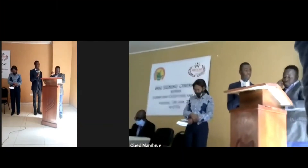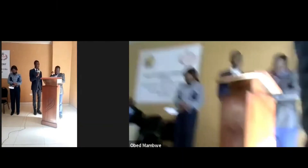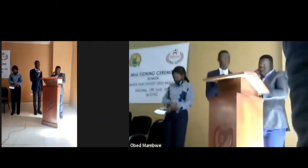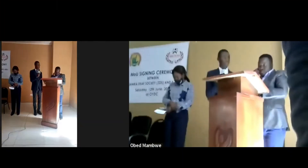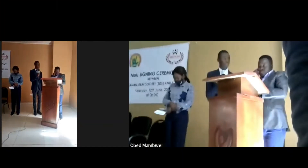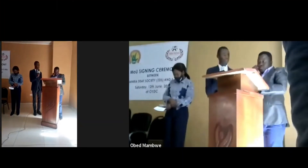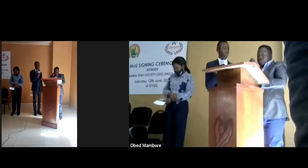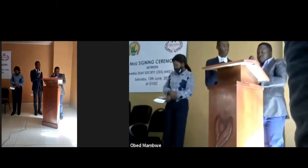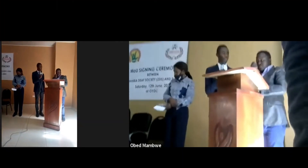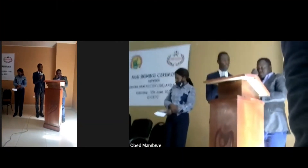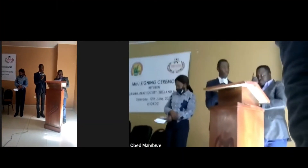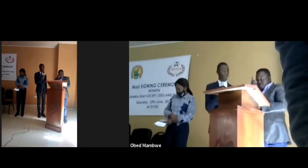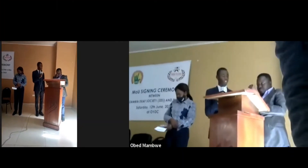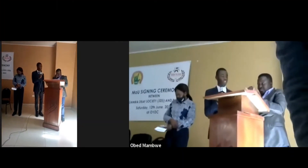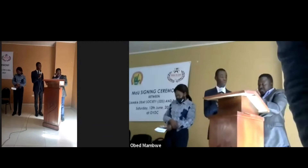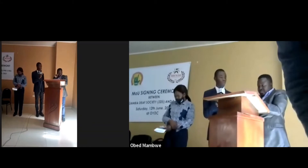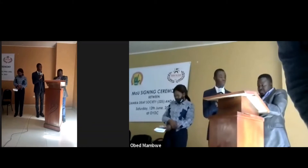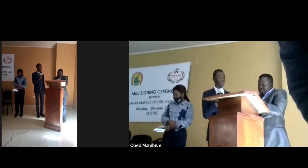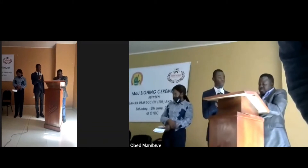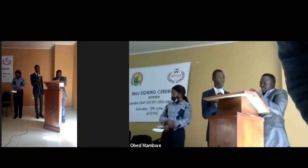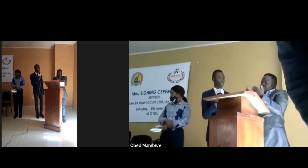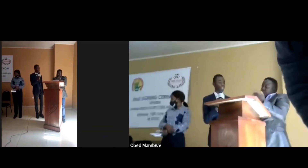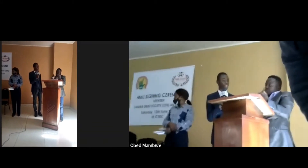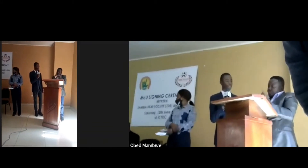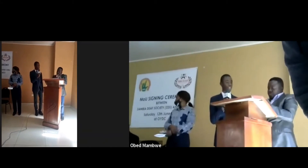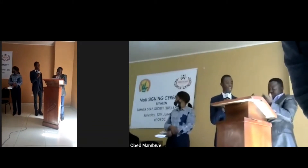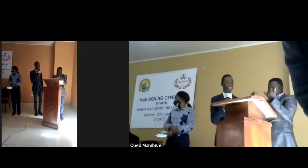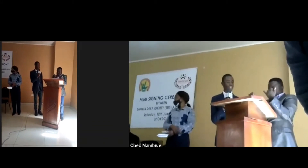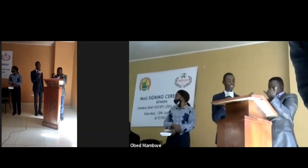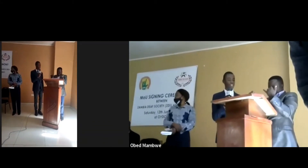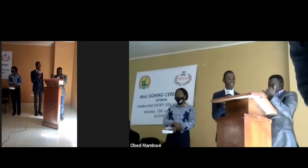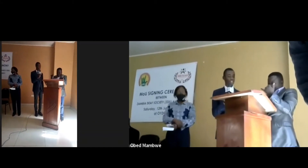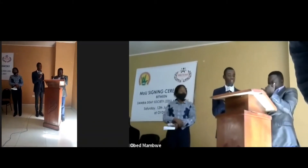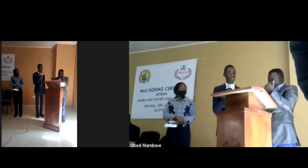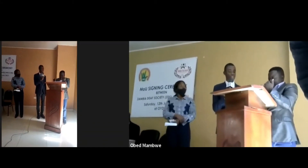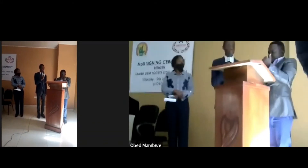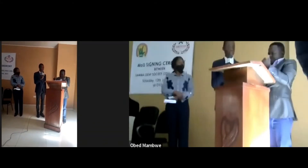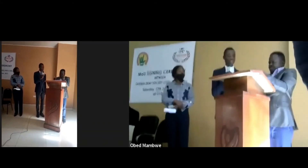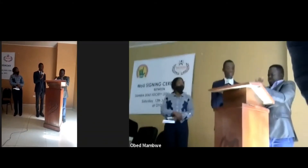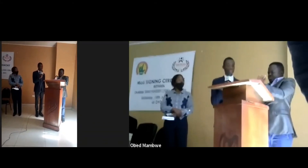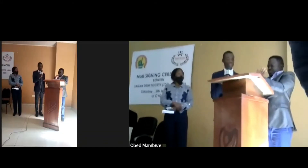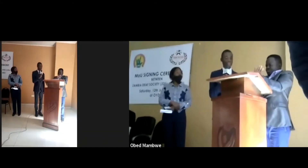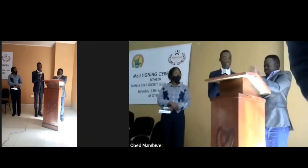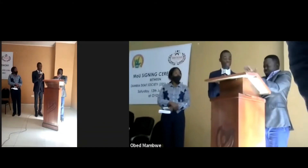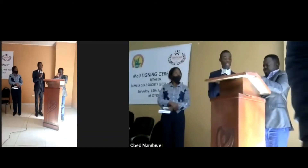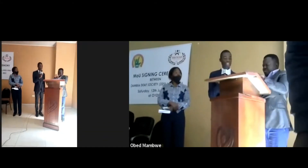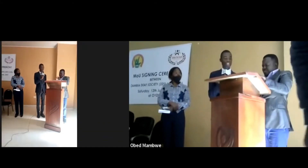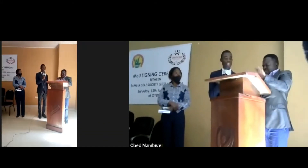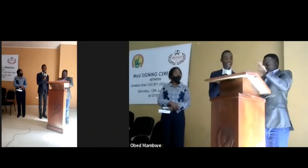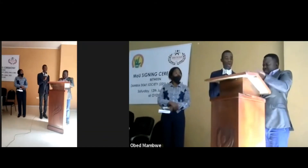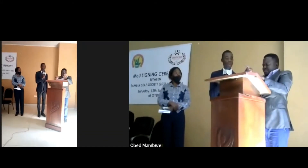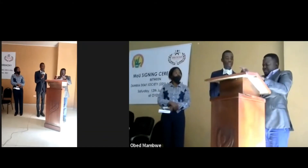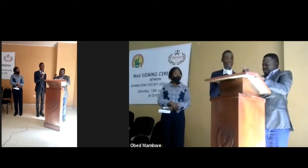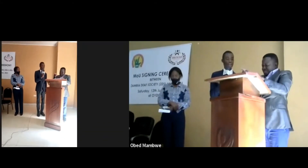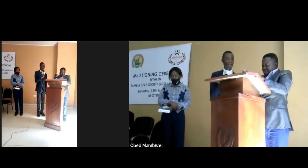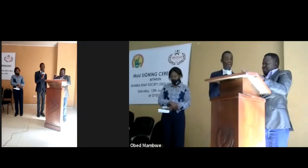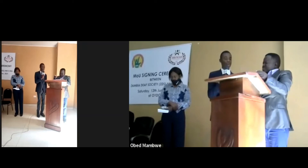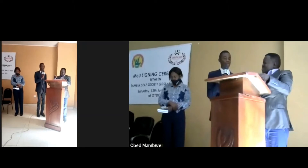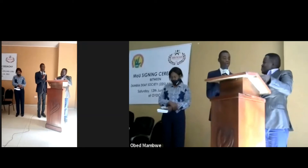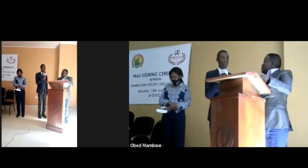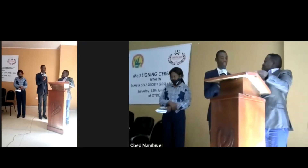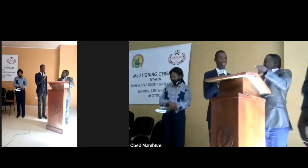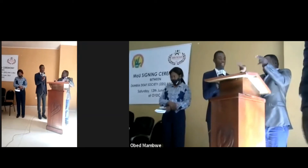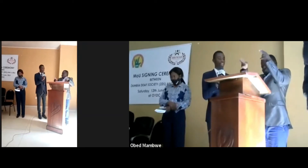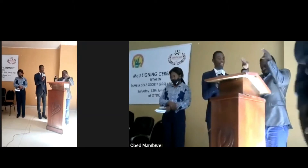I, the President of Zambian Deaf Society, is